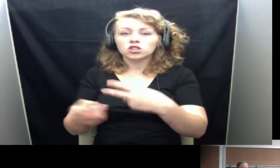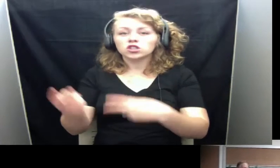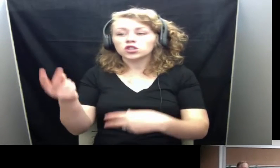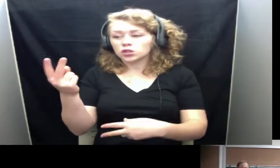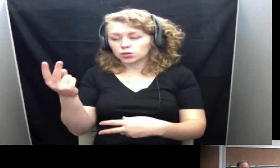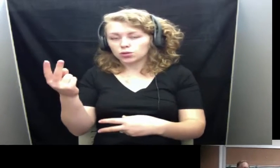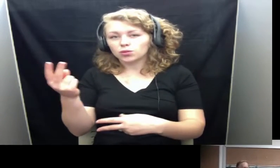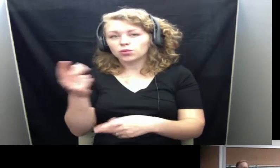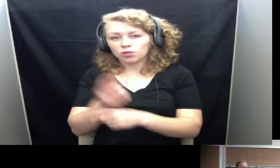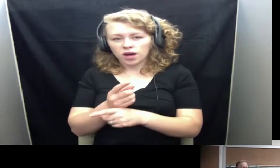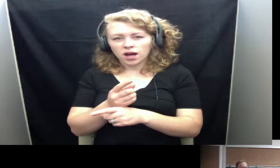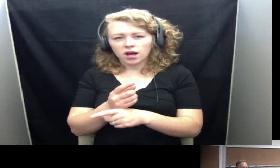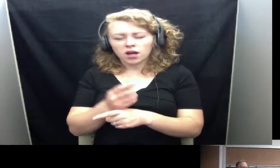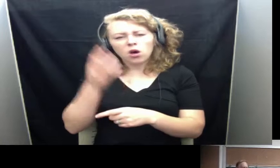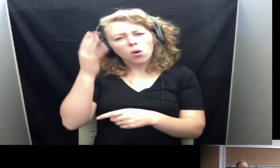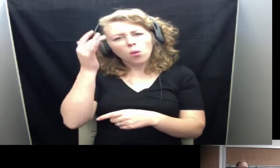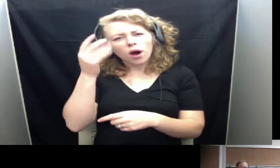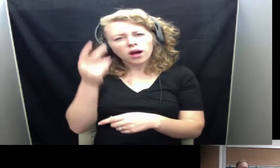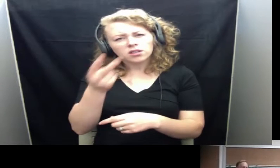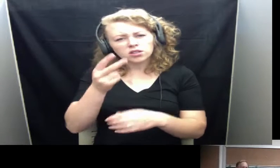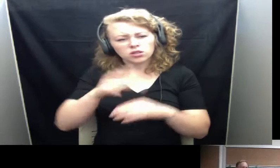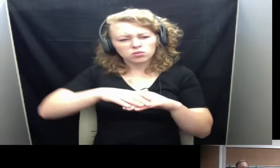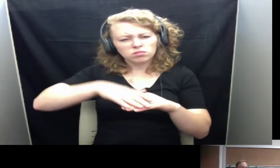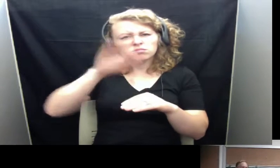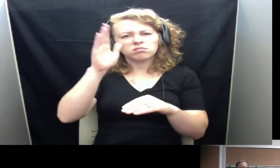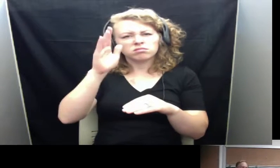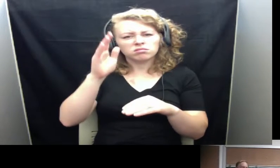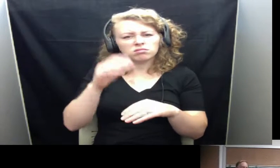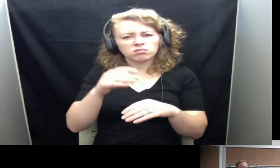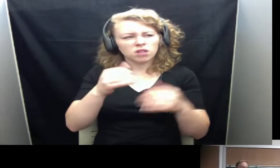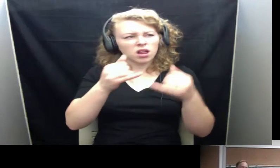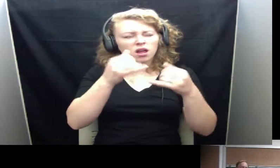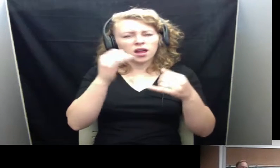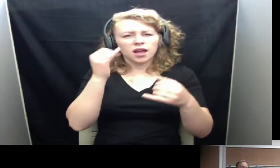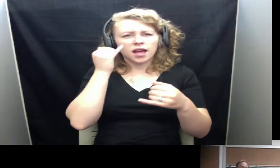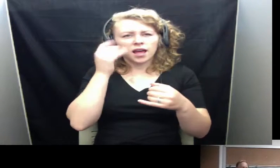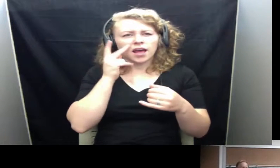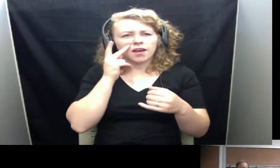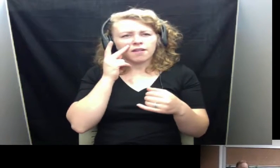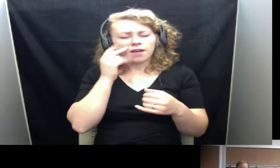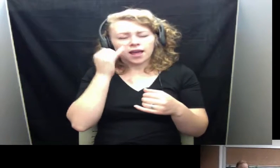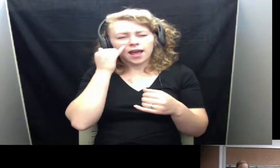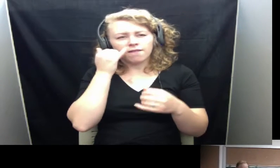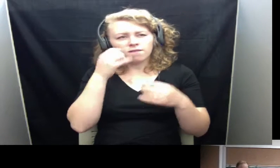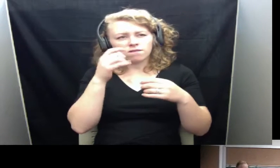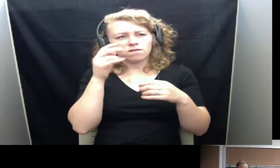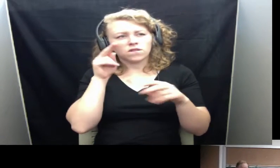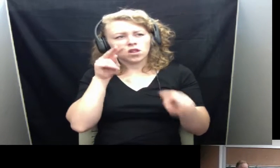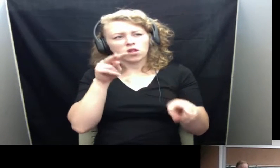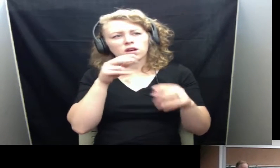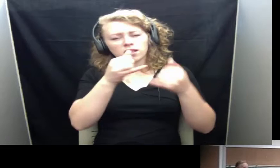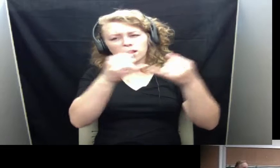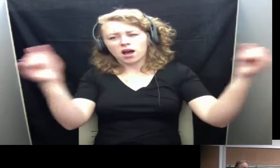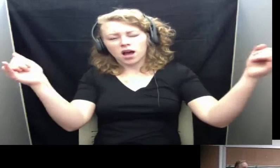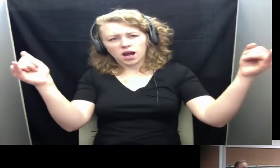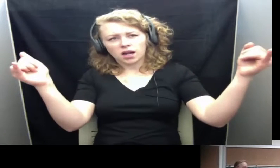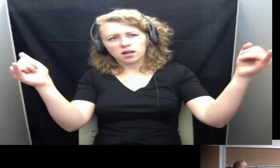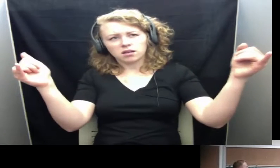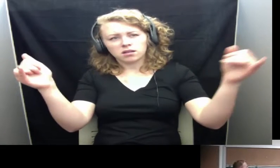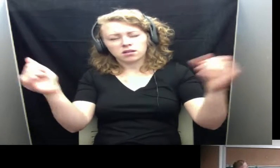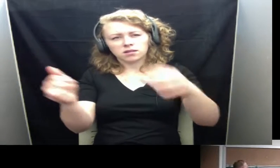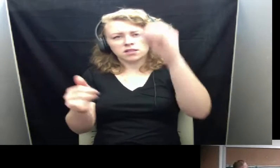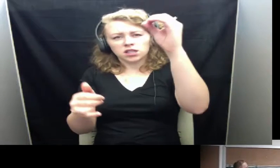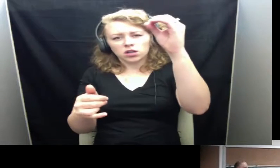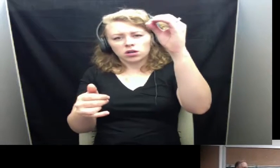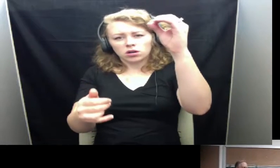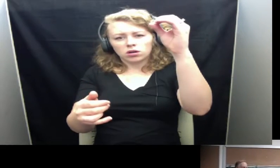from our number line why it would be larger? Because it's on the right side of 0. Okay, it's on the right side of 0.